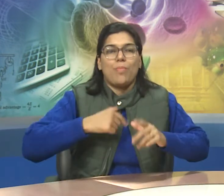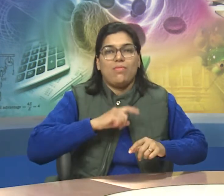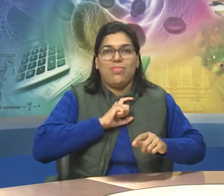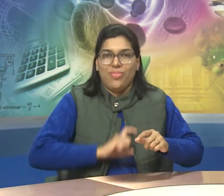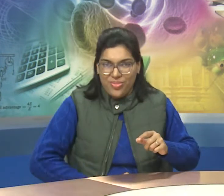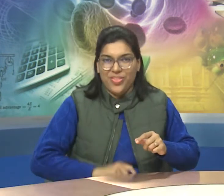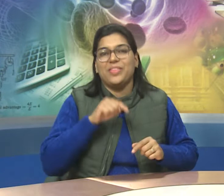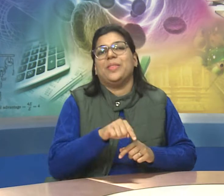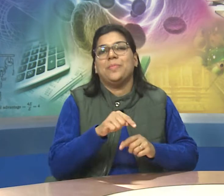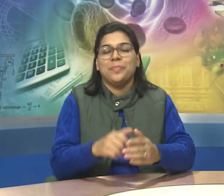feeling of